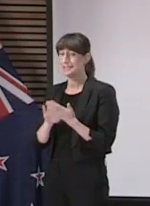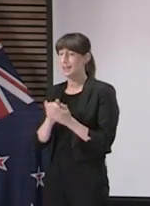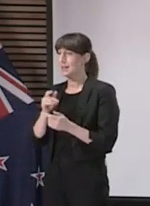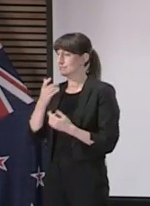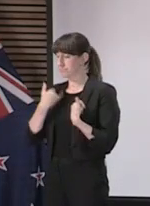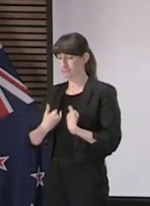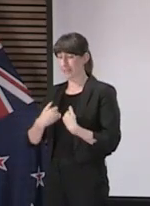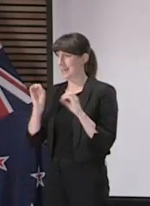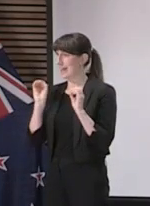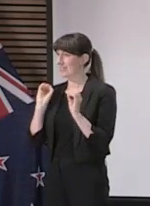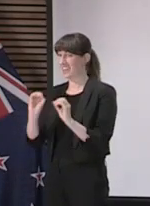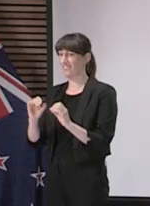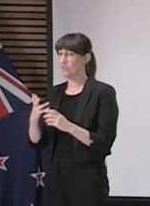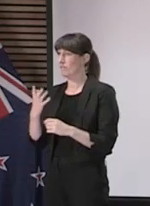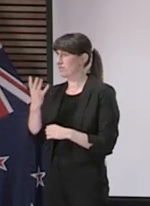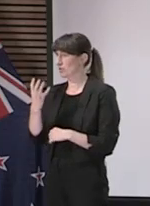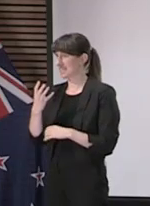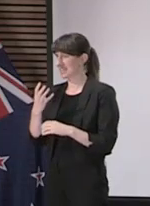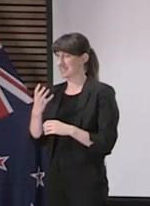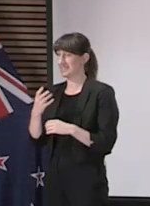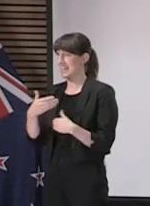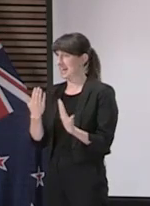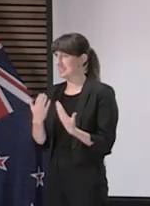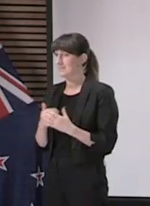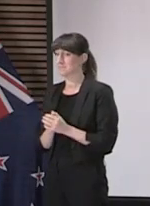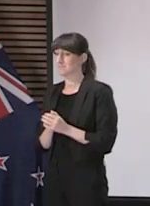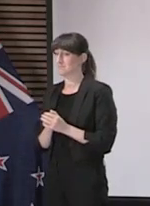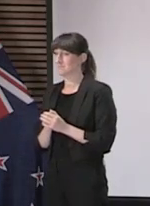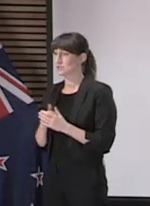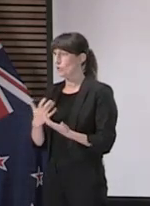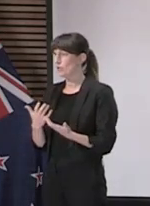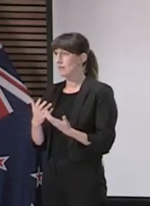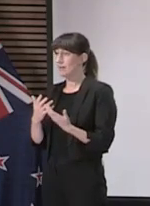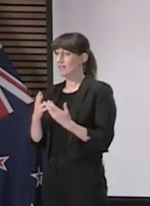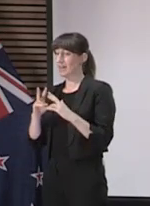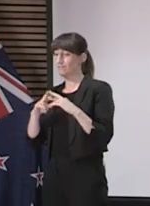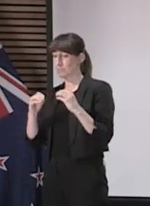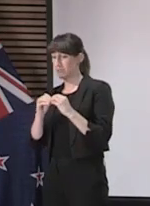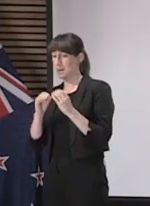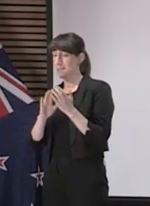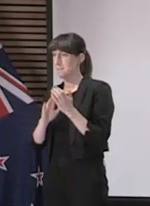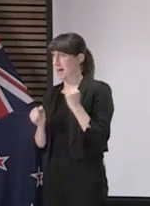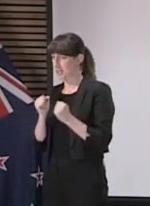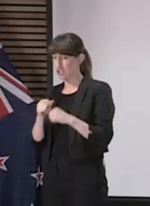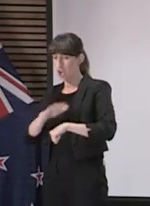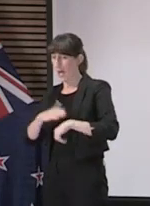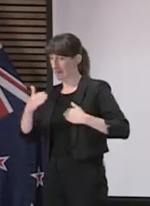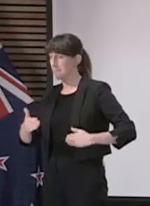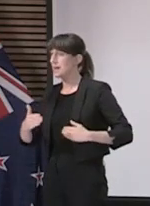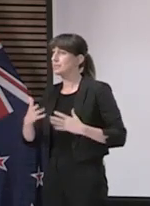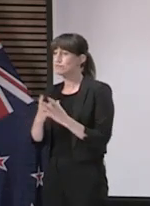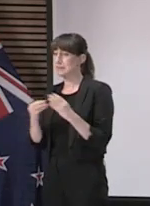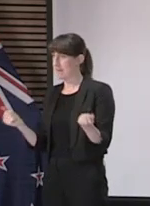reflects that the bulk of our cases were in that February-March period, and they're now being classified as recovered. What I would say, though, is